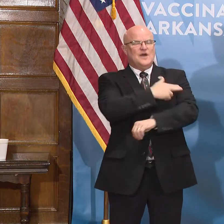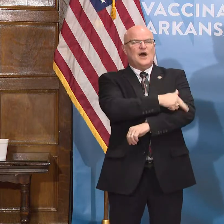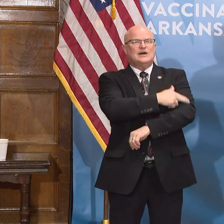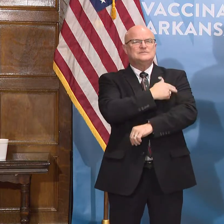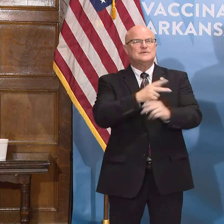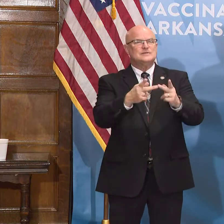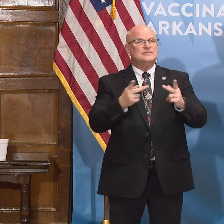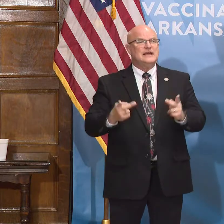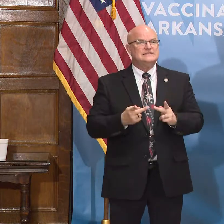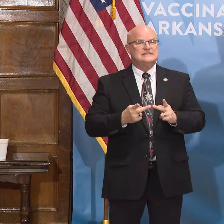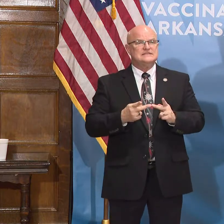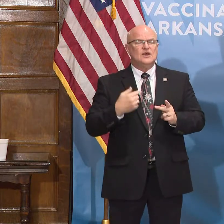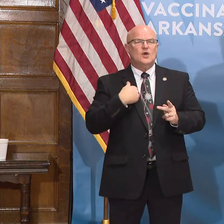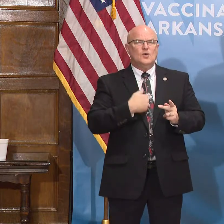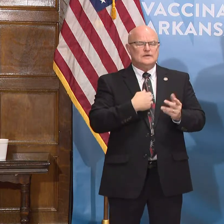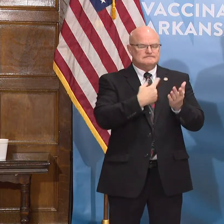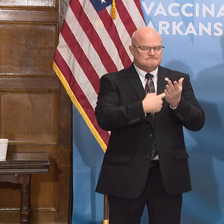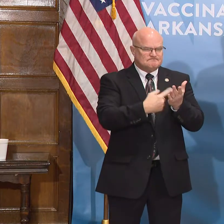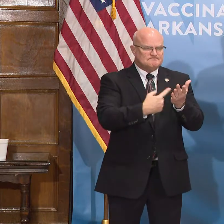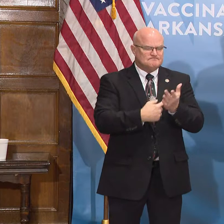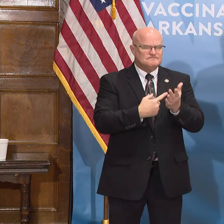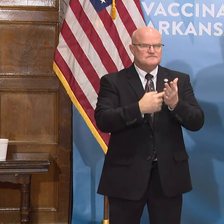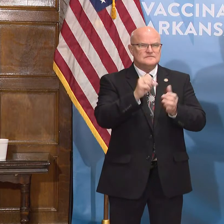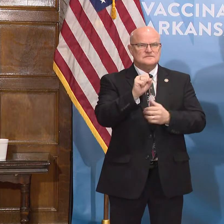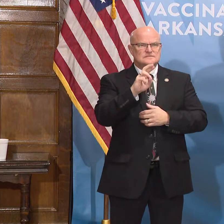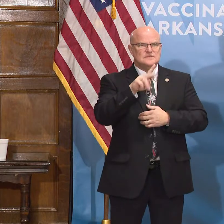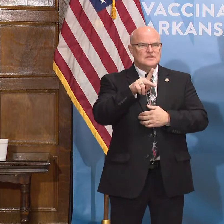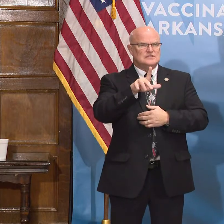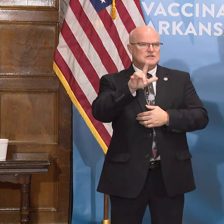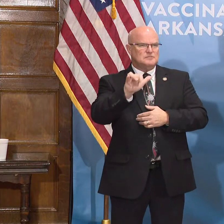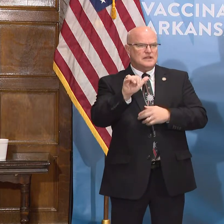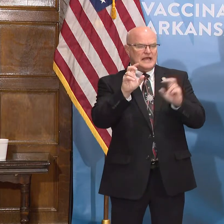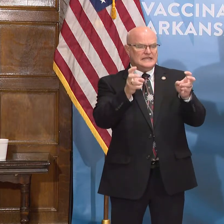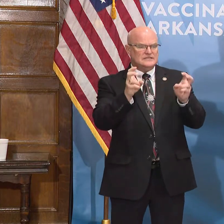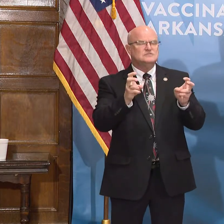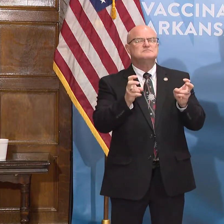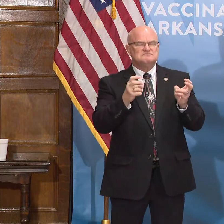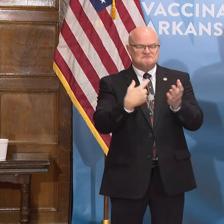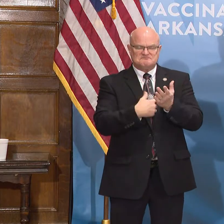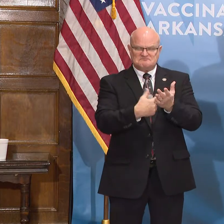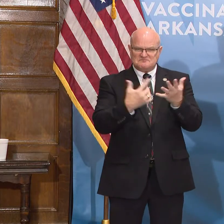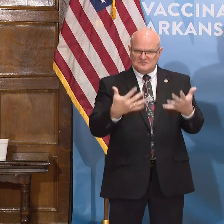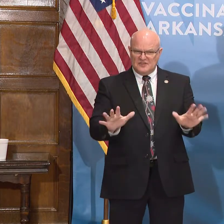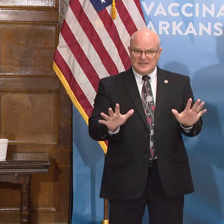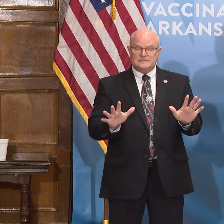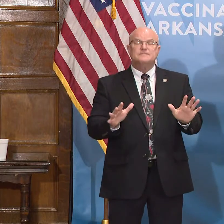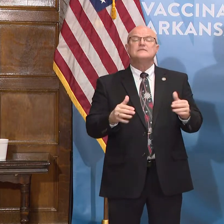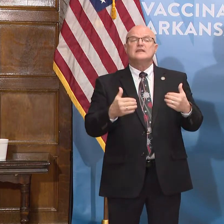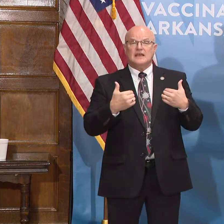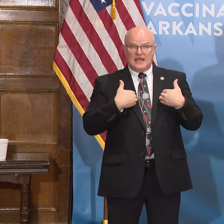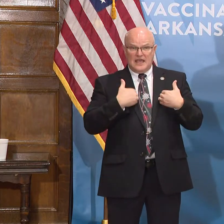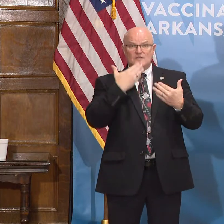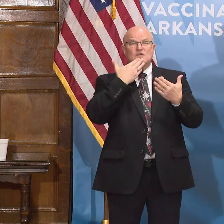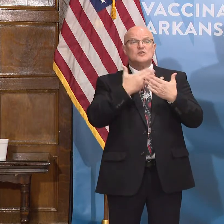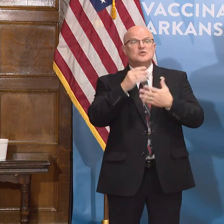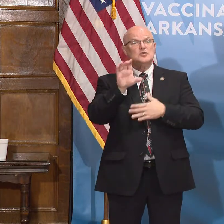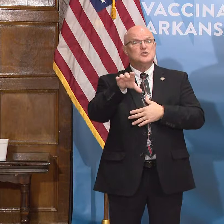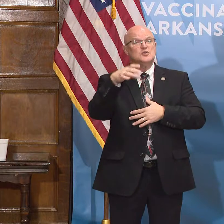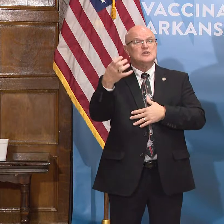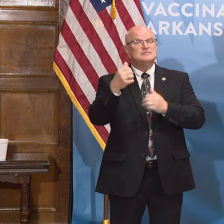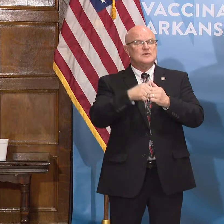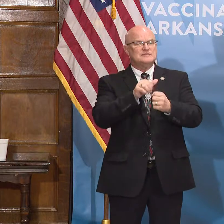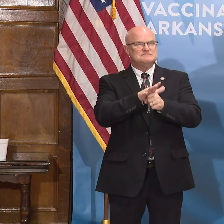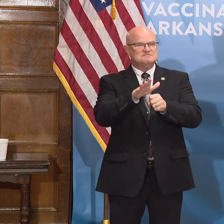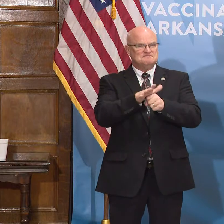We went through some of the supply issues with them, but we should have a good Christmas based upon the adequate